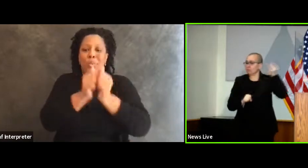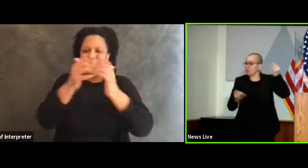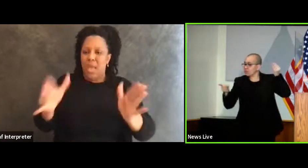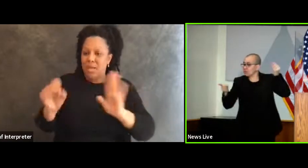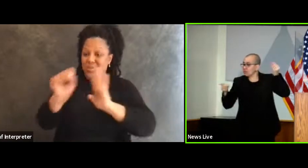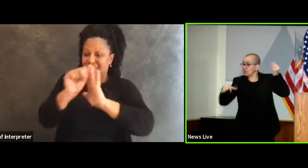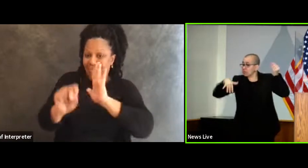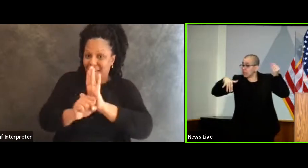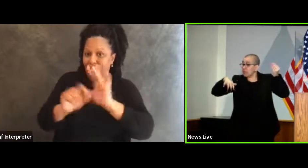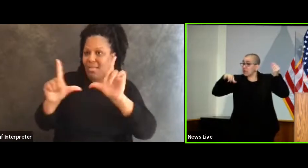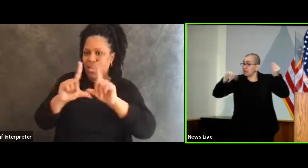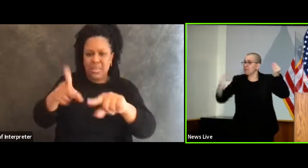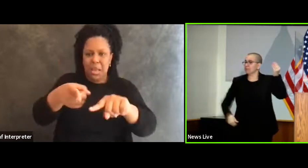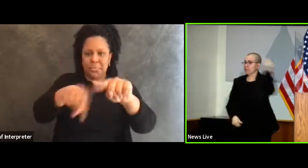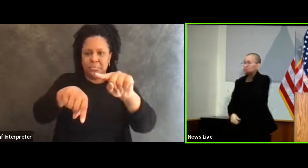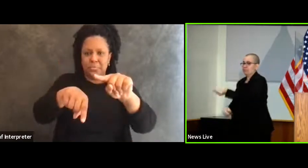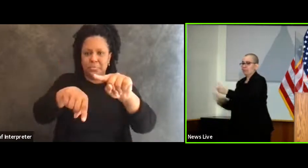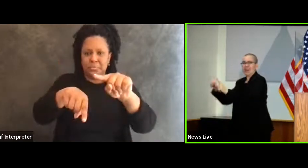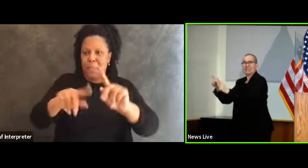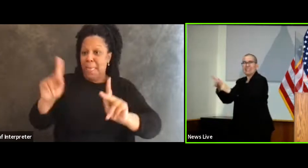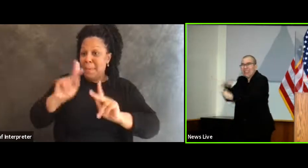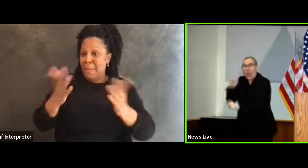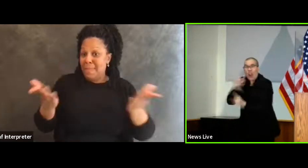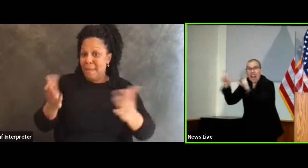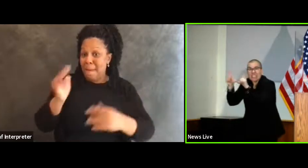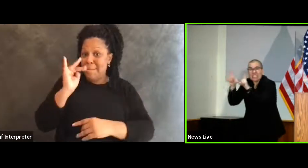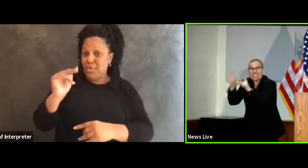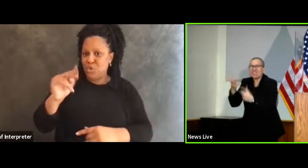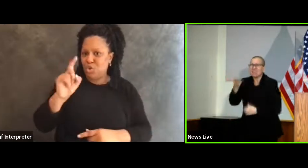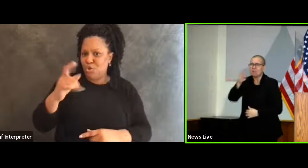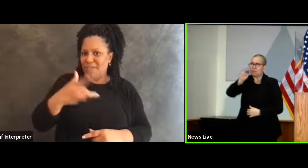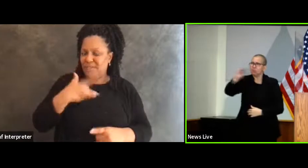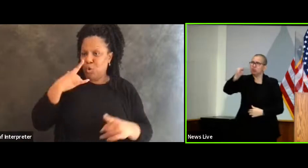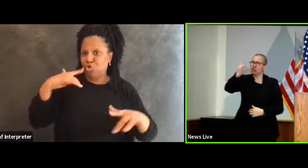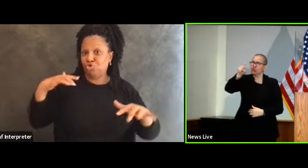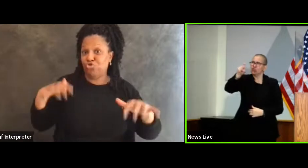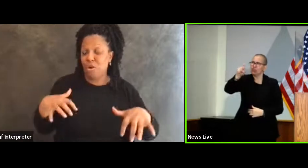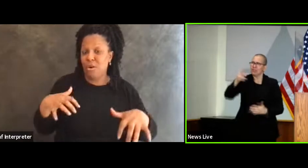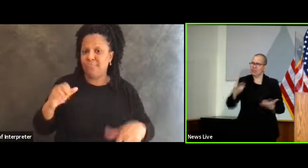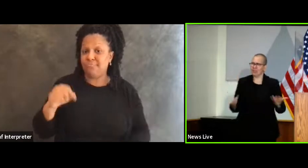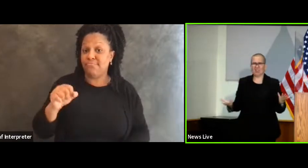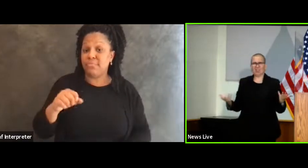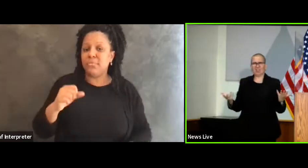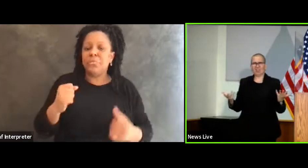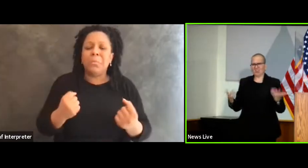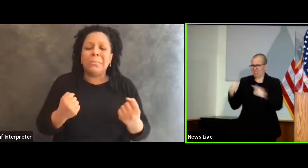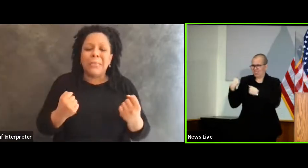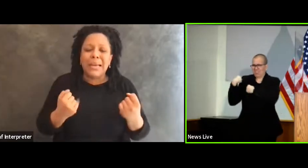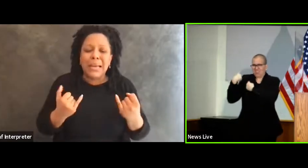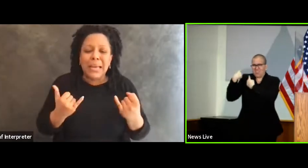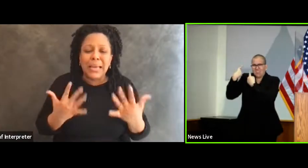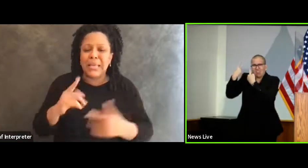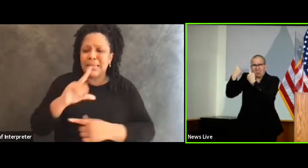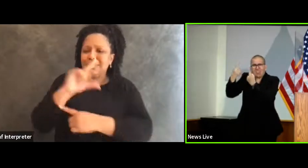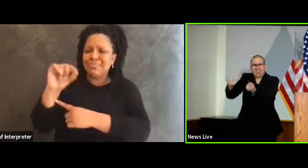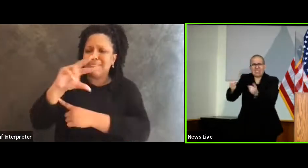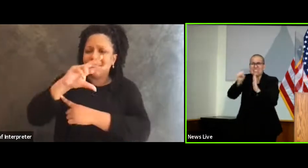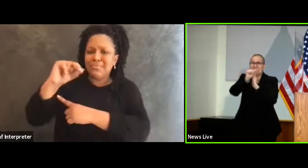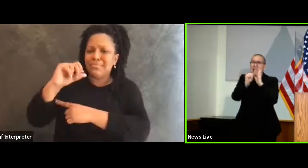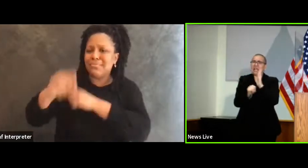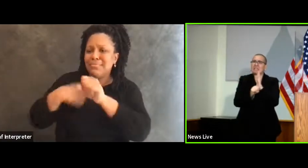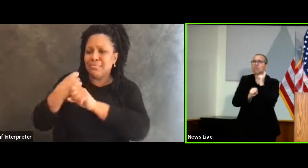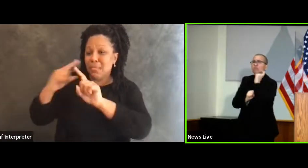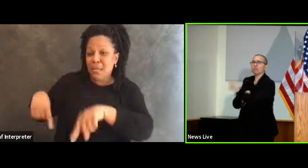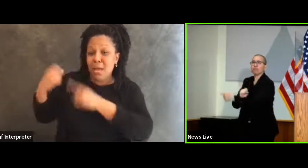Minnesotans should be shocked that over its decades-long history, the state professional licensing board